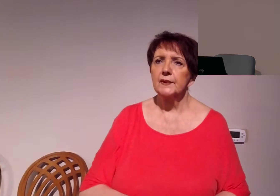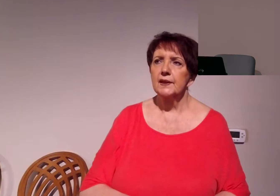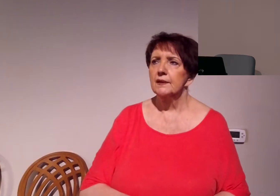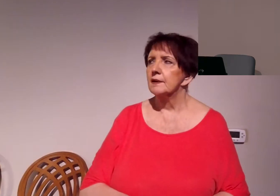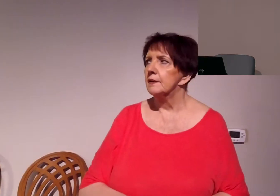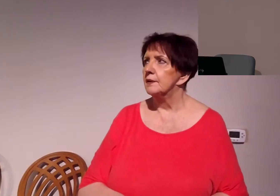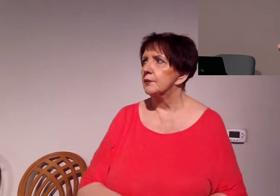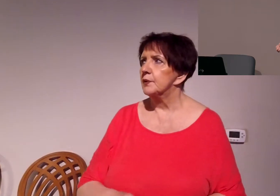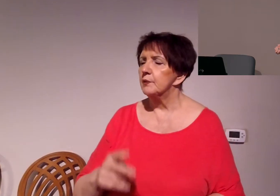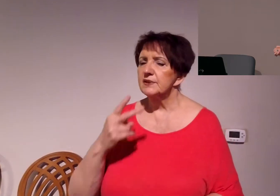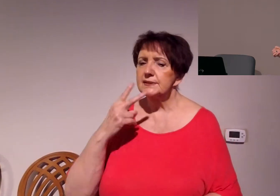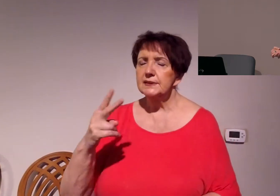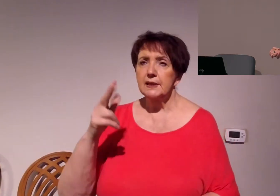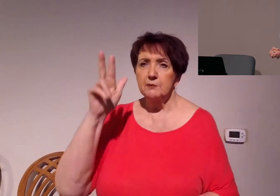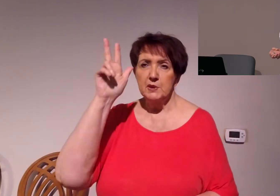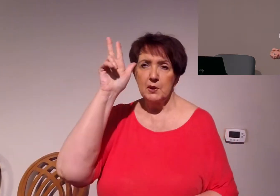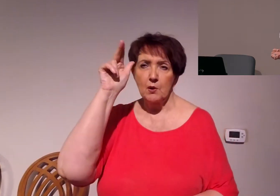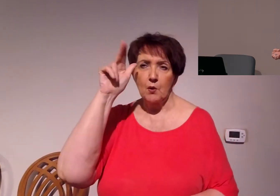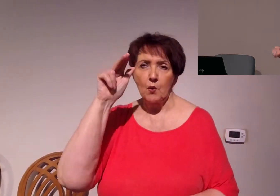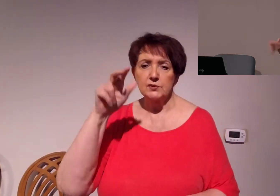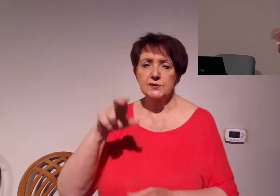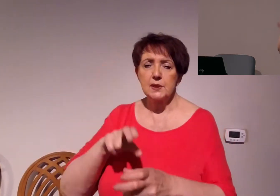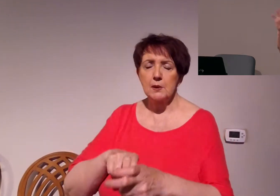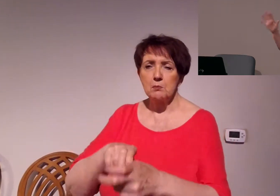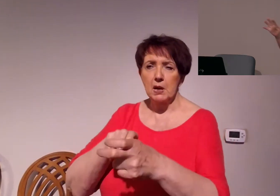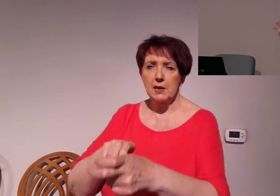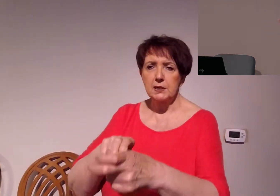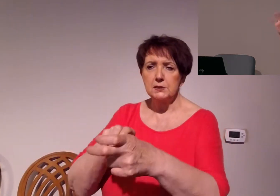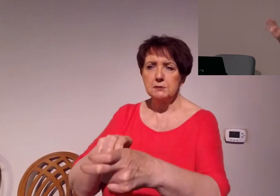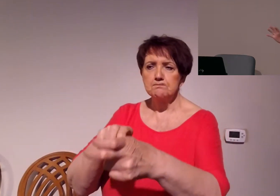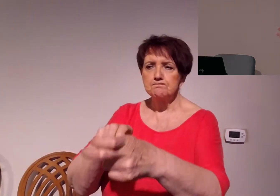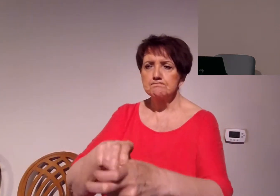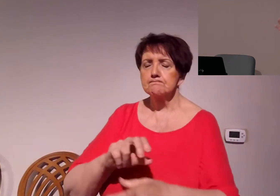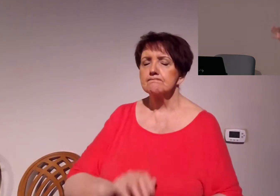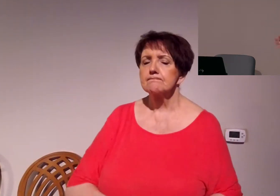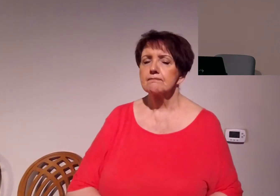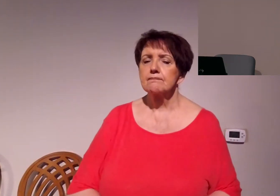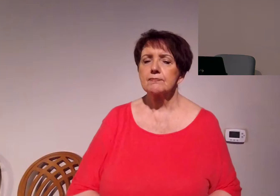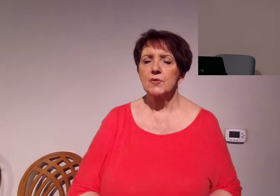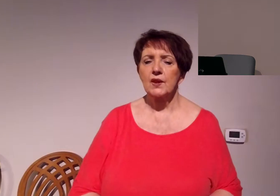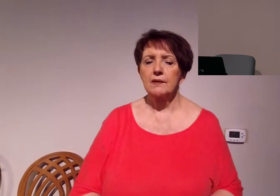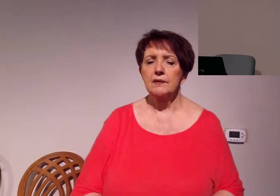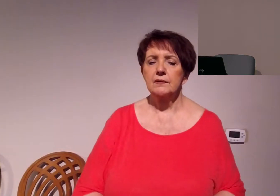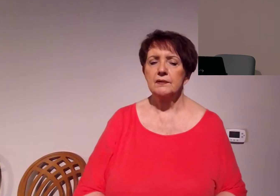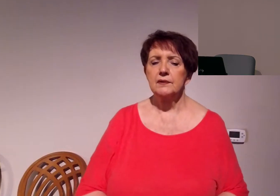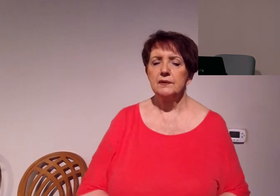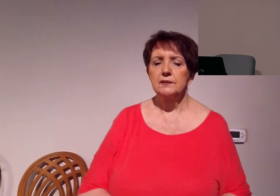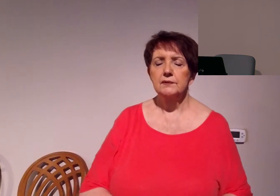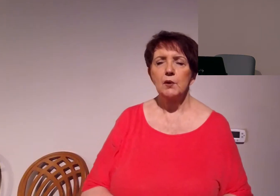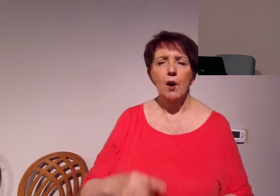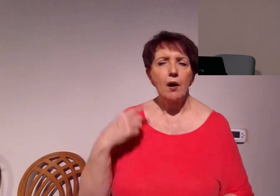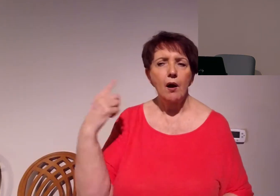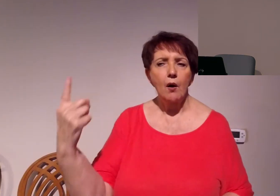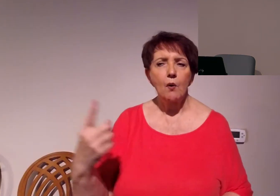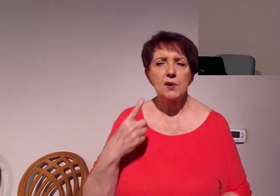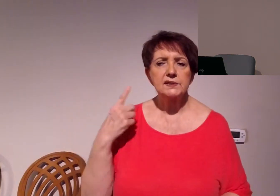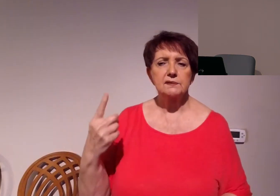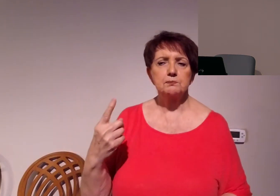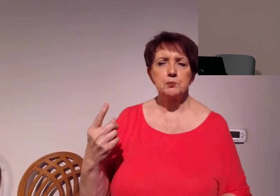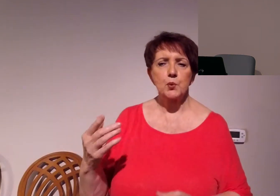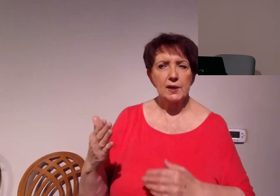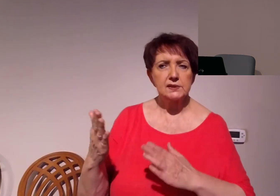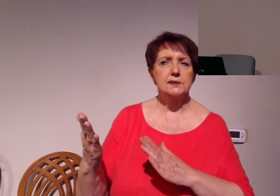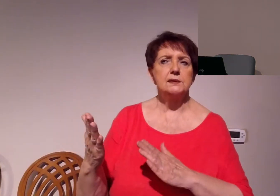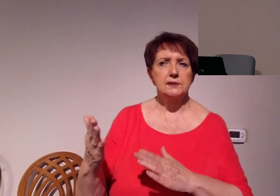their horse and buggies, and they were somewhat present in the peripheral of my childhood. And